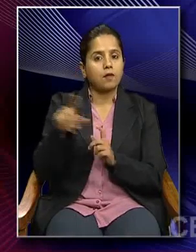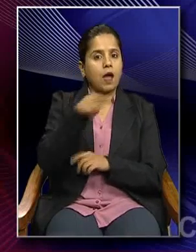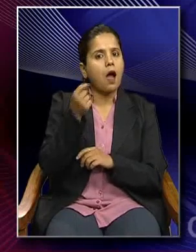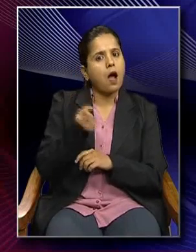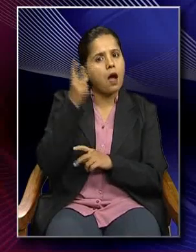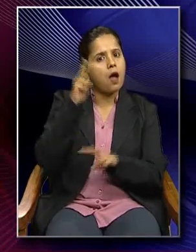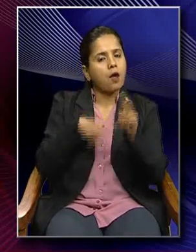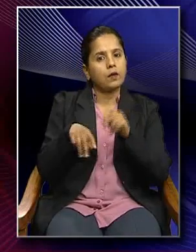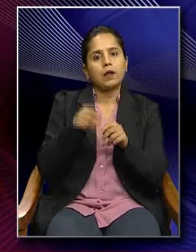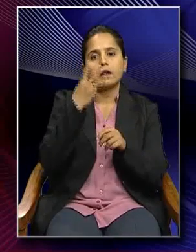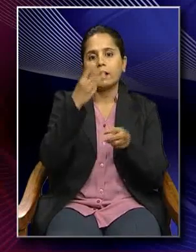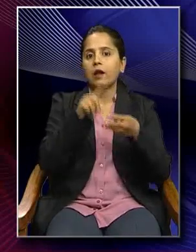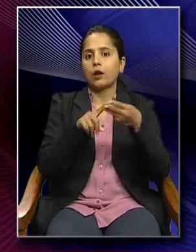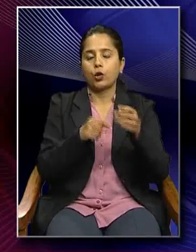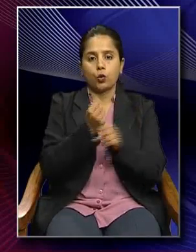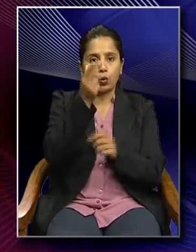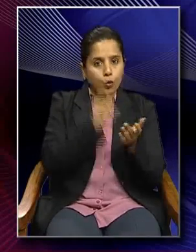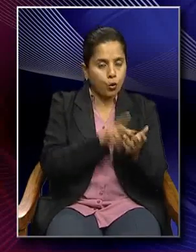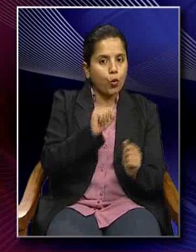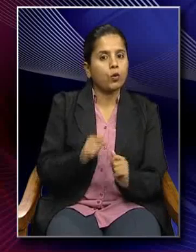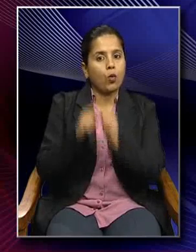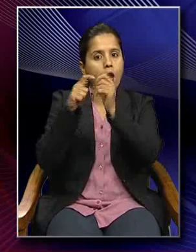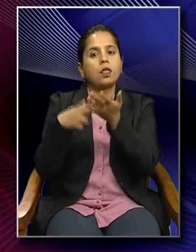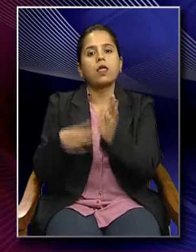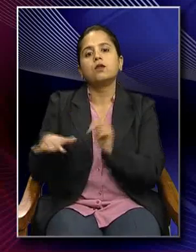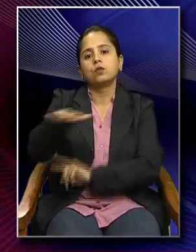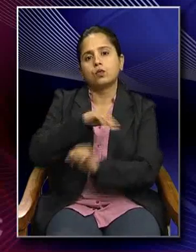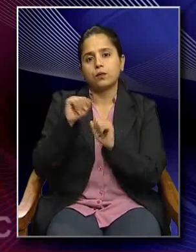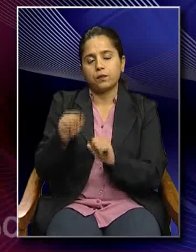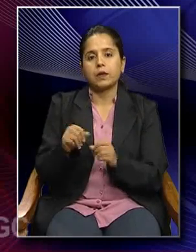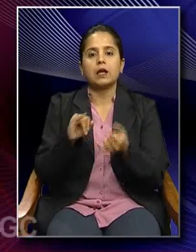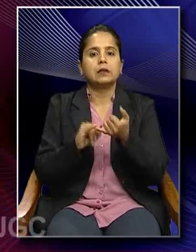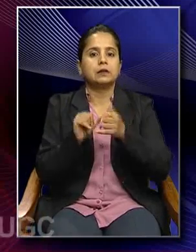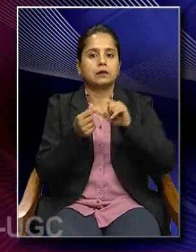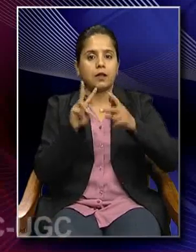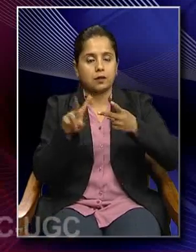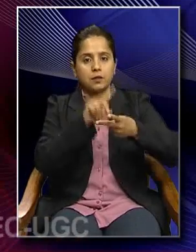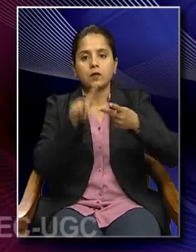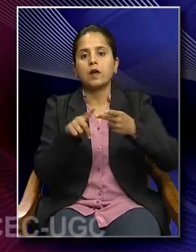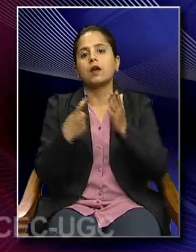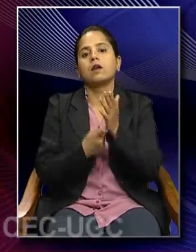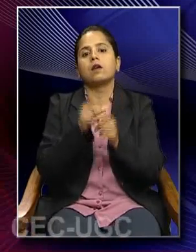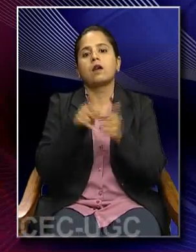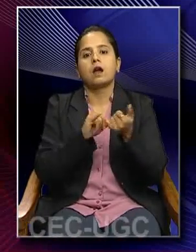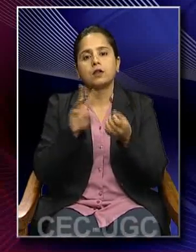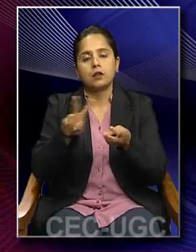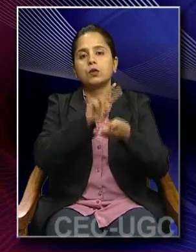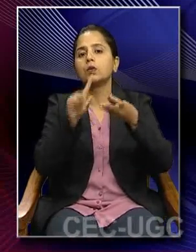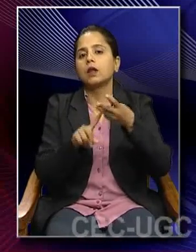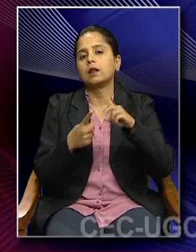3 gun or gunas of Prakriti, which are the Sattva, Rajas and